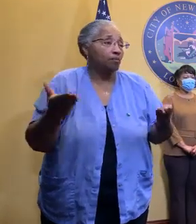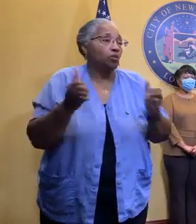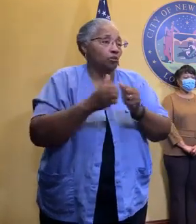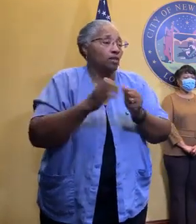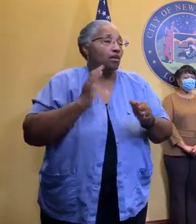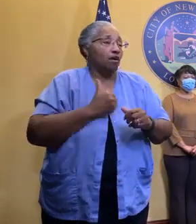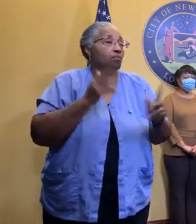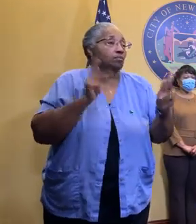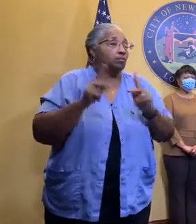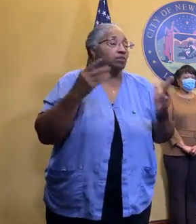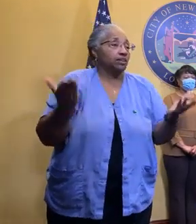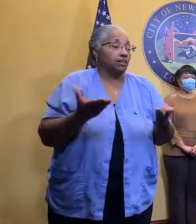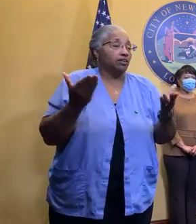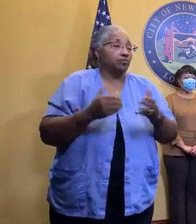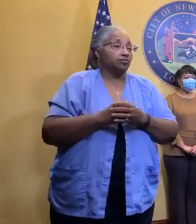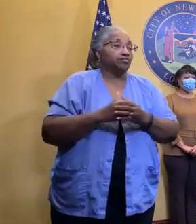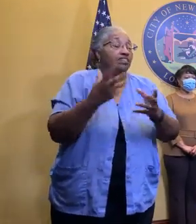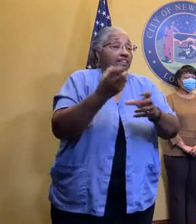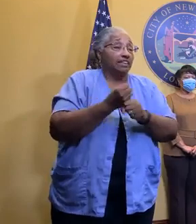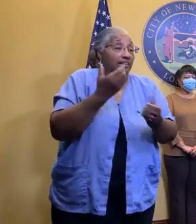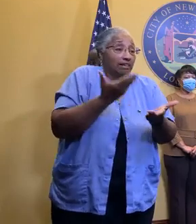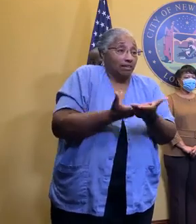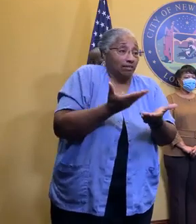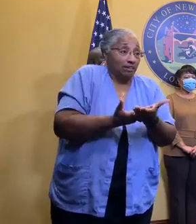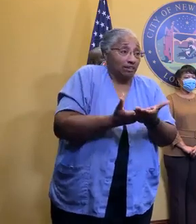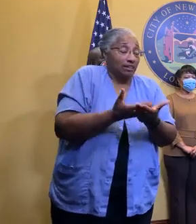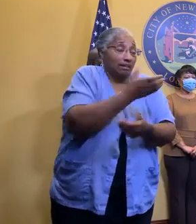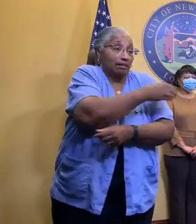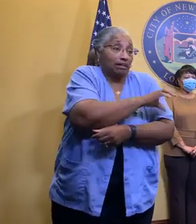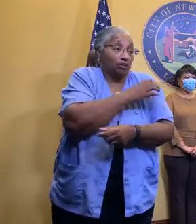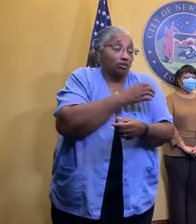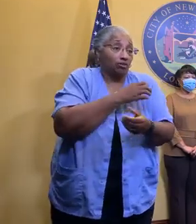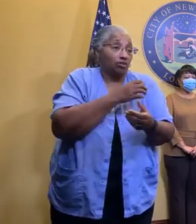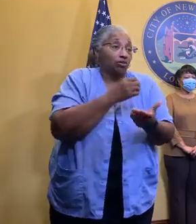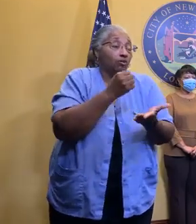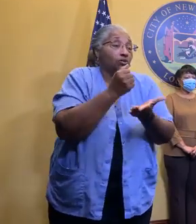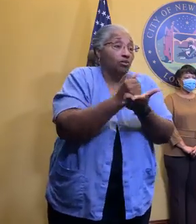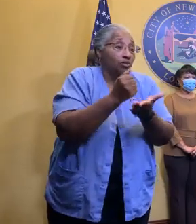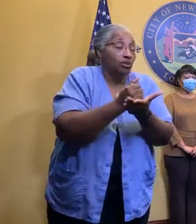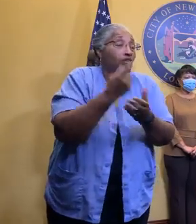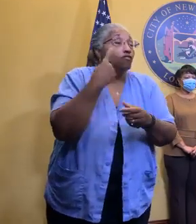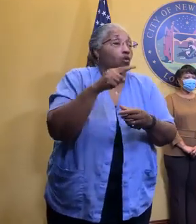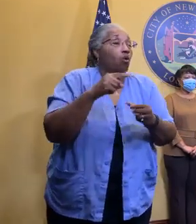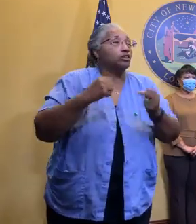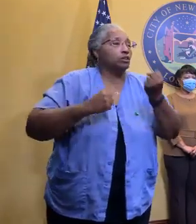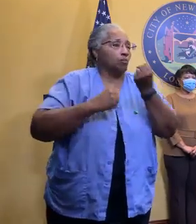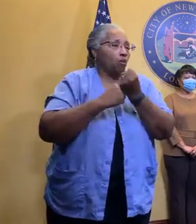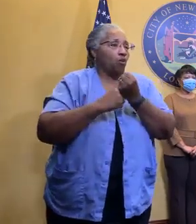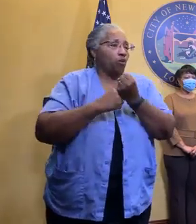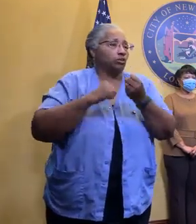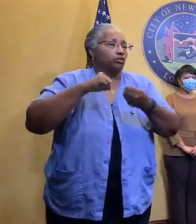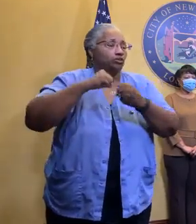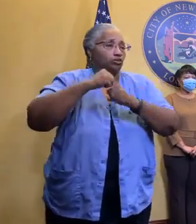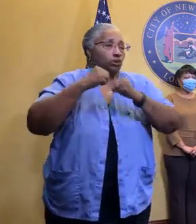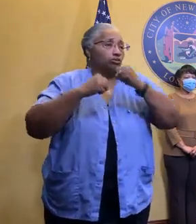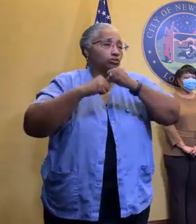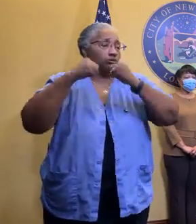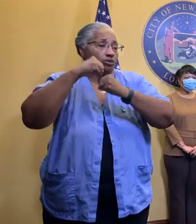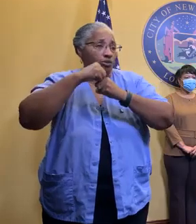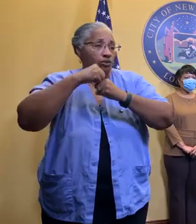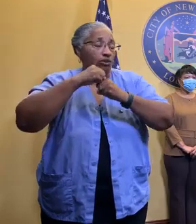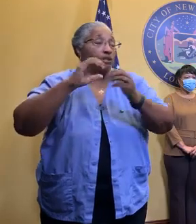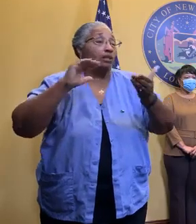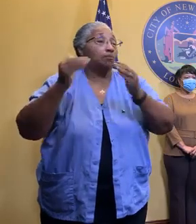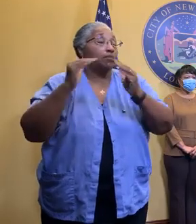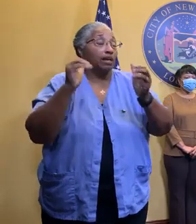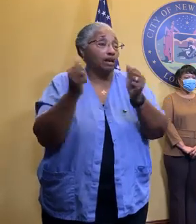supports. Getting the evidence-based clinical resources of the formal support structures paired with culturally